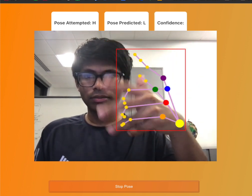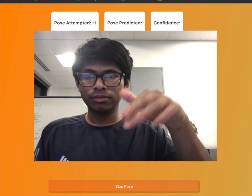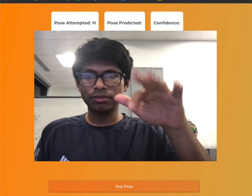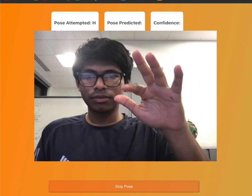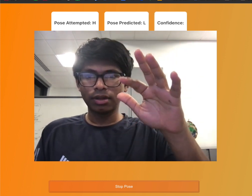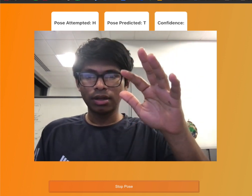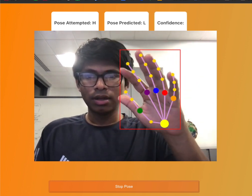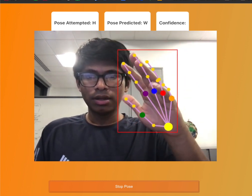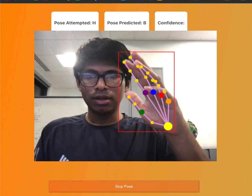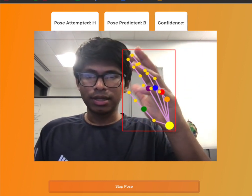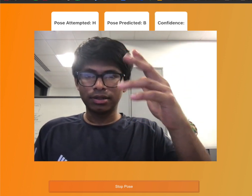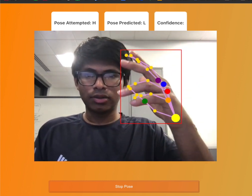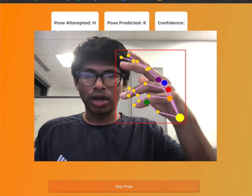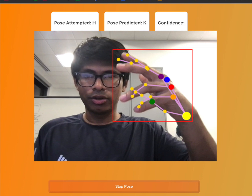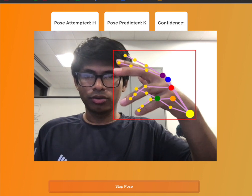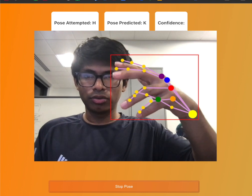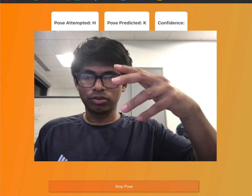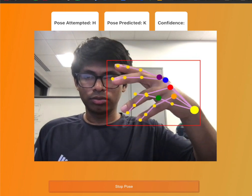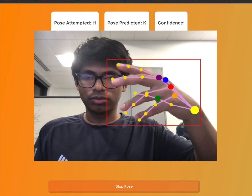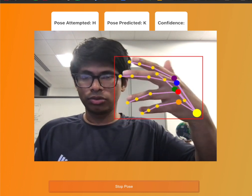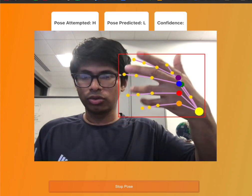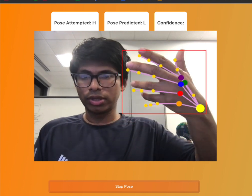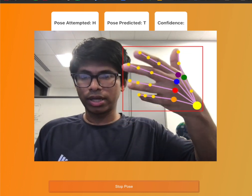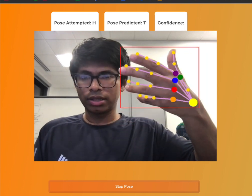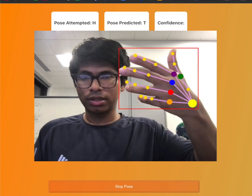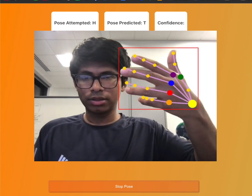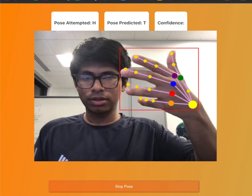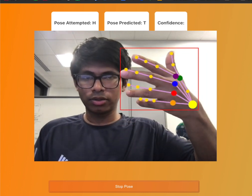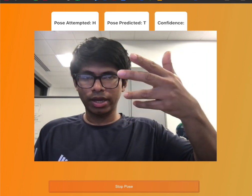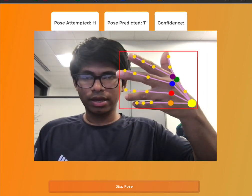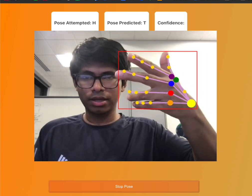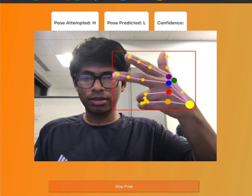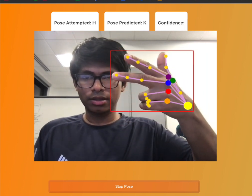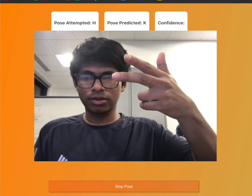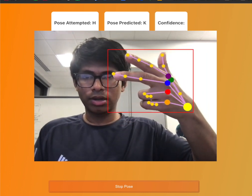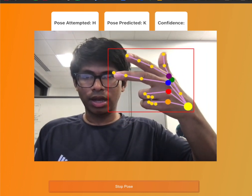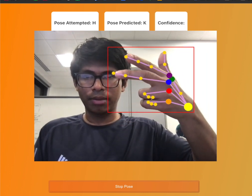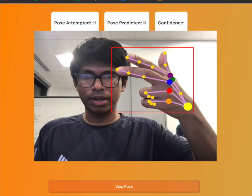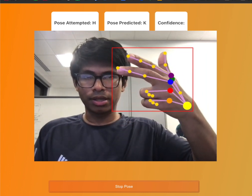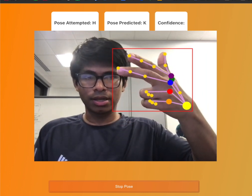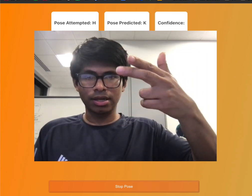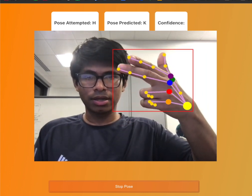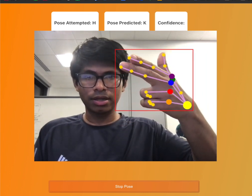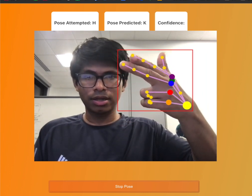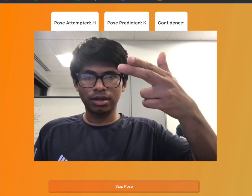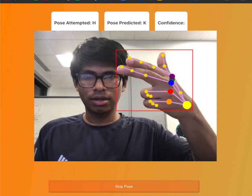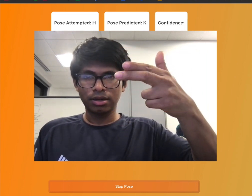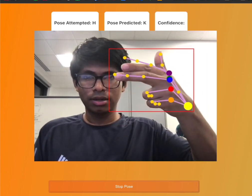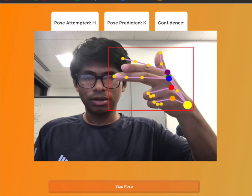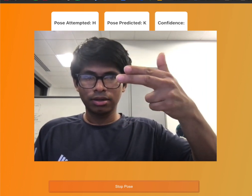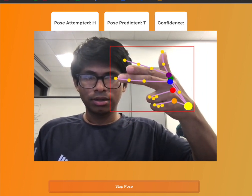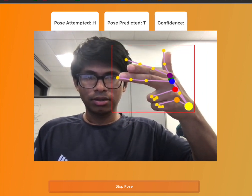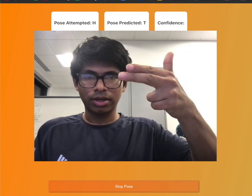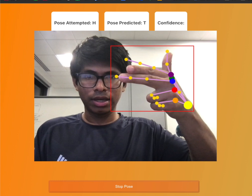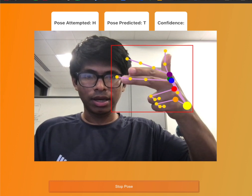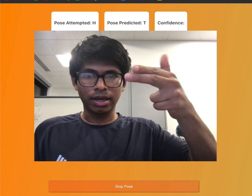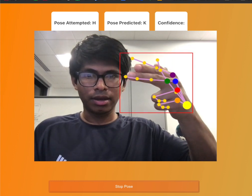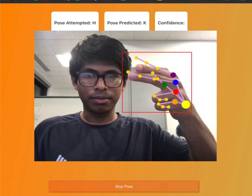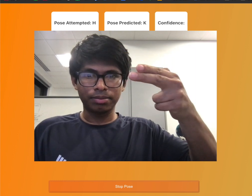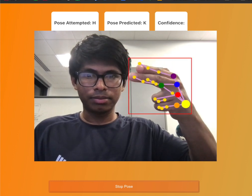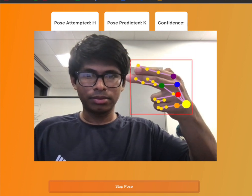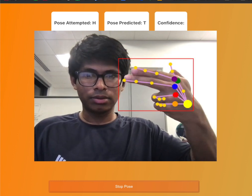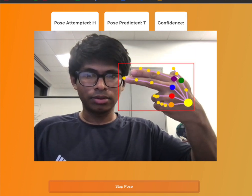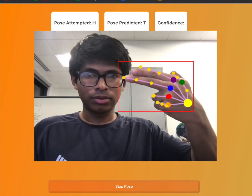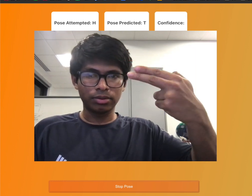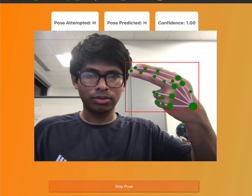wrong. Let's try to do that. Okay, so I make that hand here. Okay, I